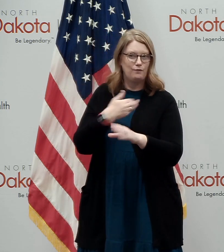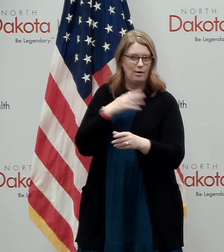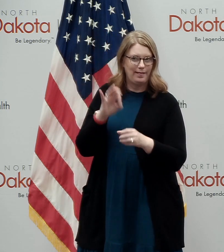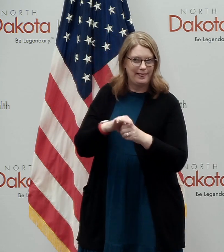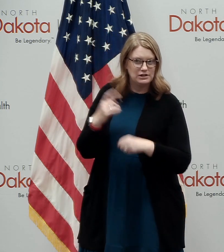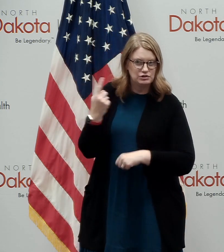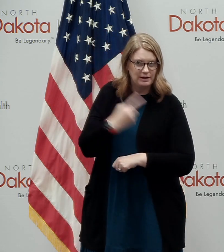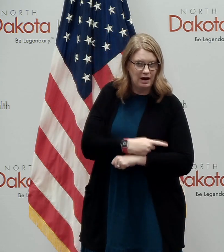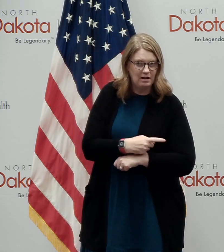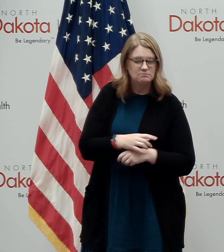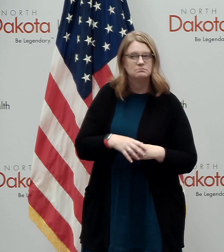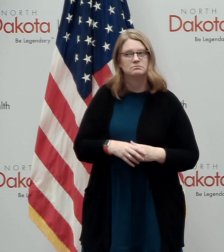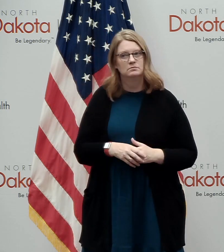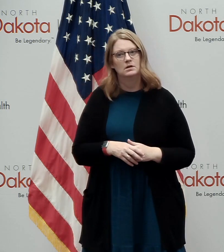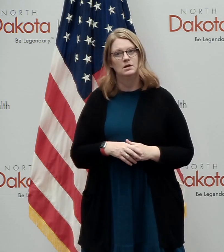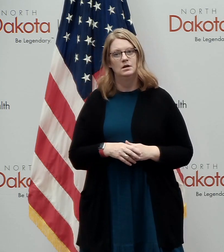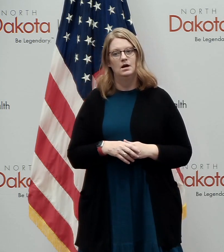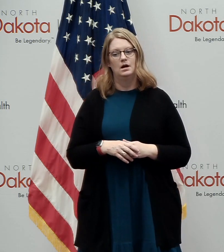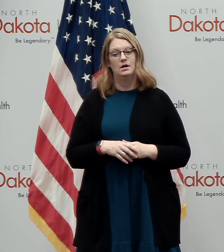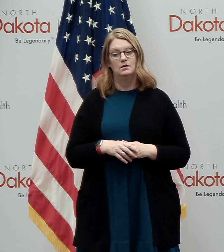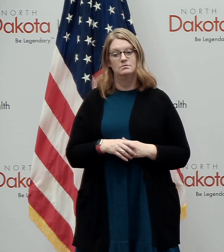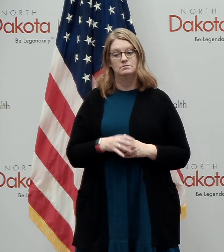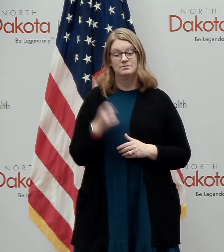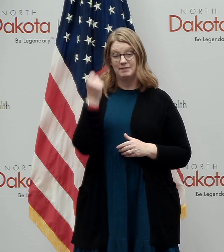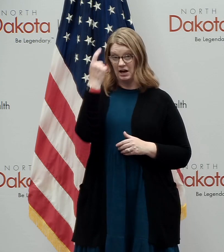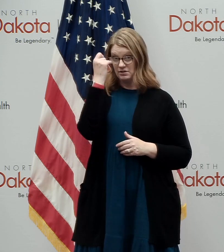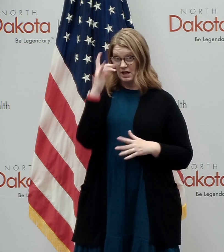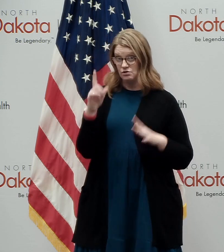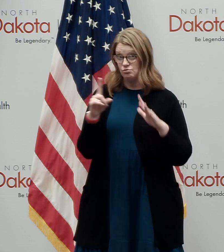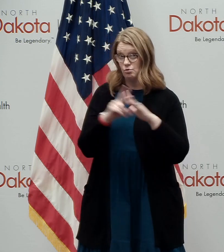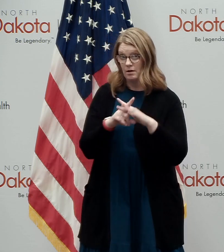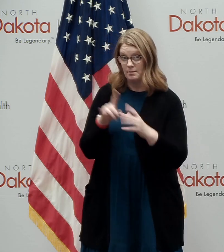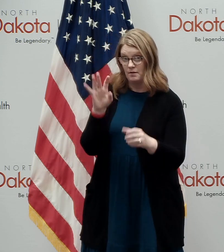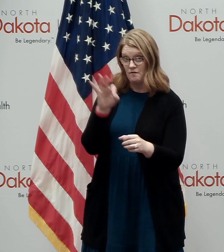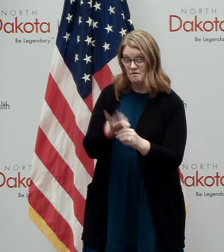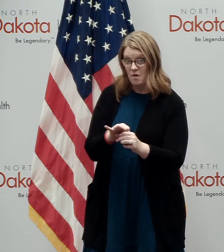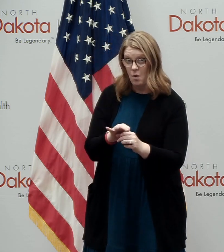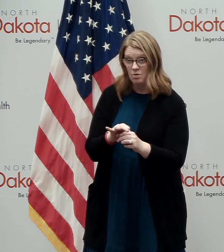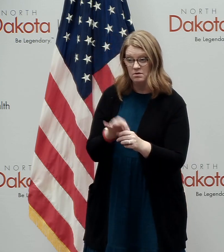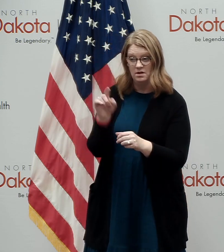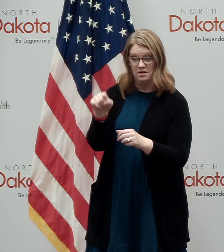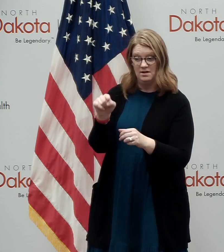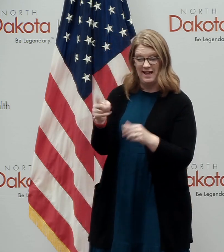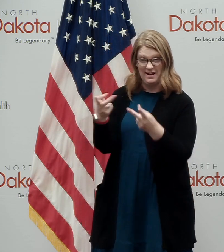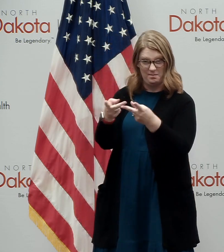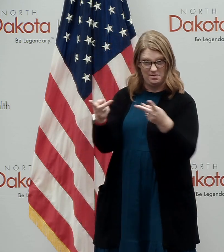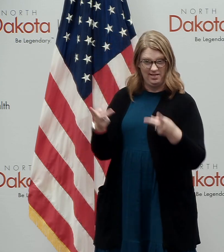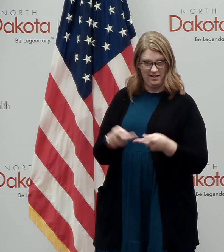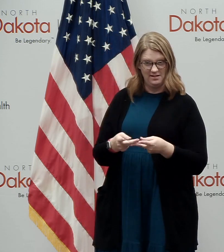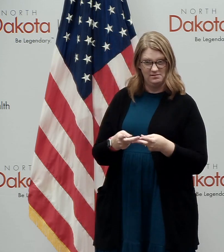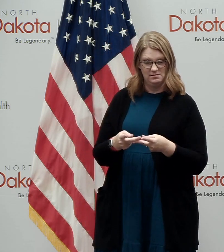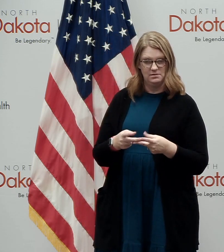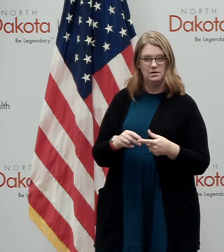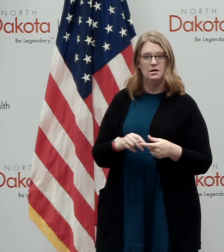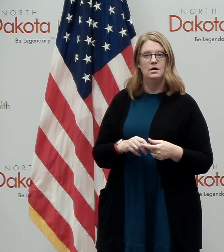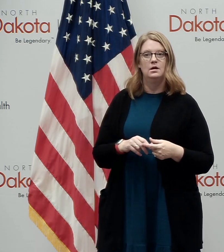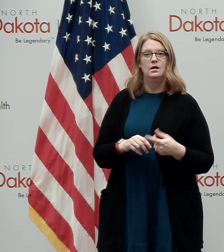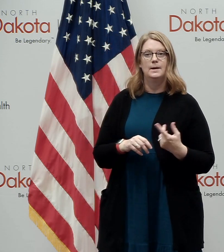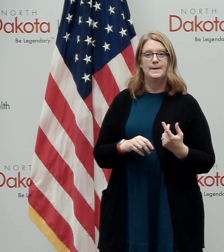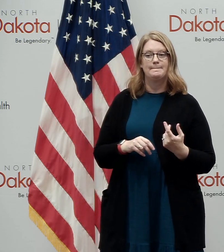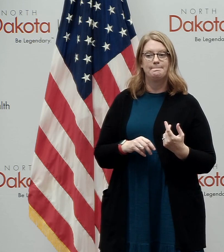when it comes to voting in person, either at an early voting location or